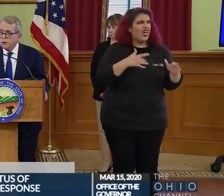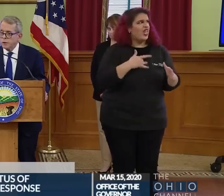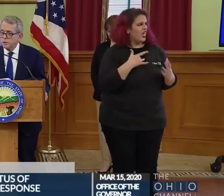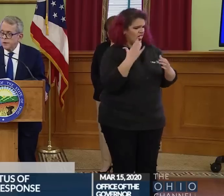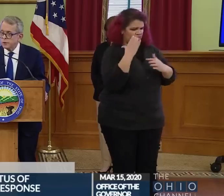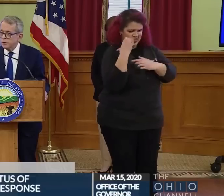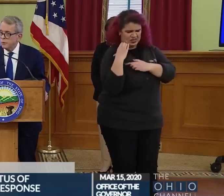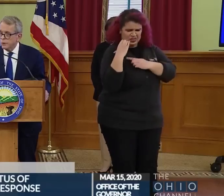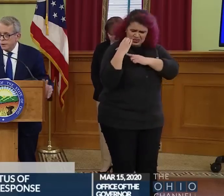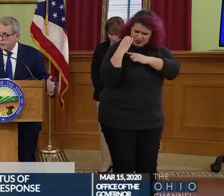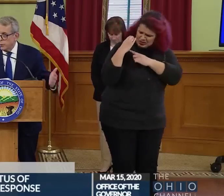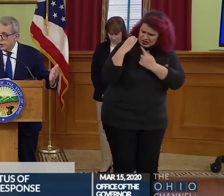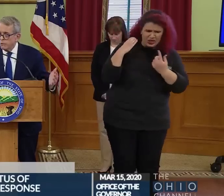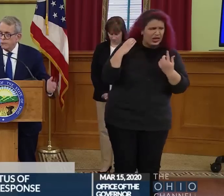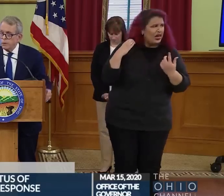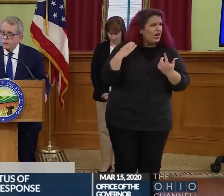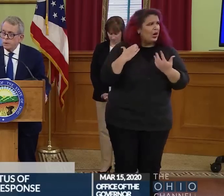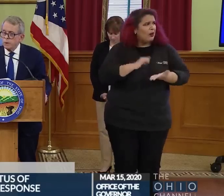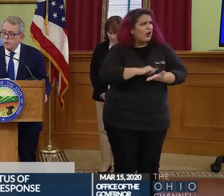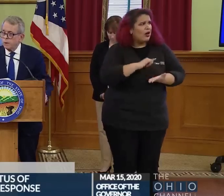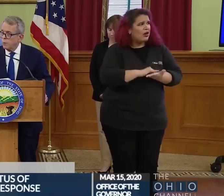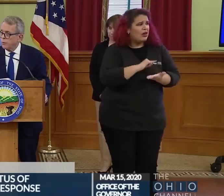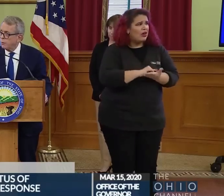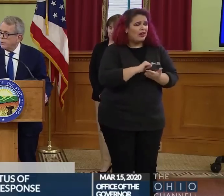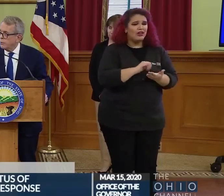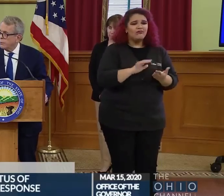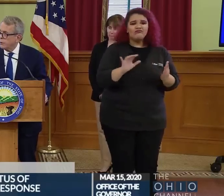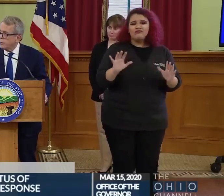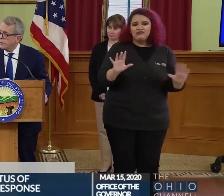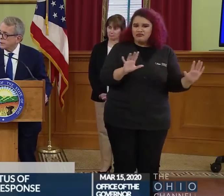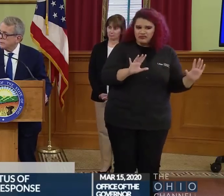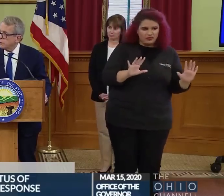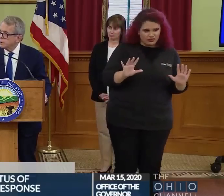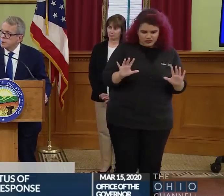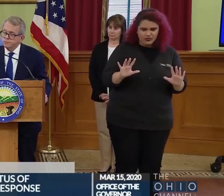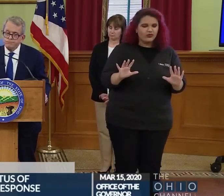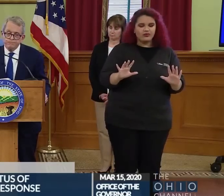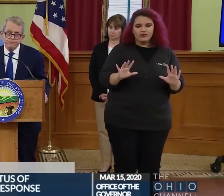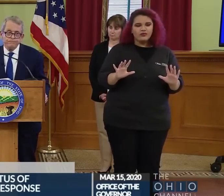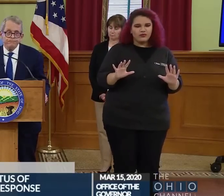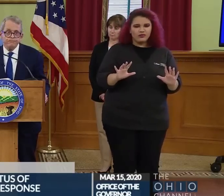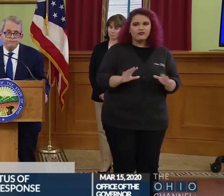on tests if that's going to really get in the way of, you know, what they're doing over the next few months.